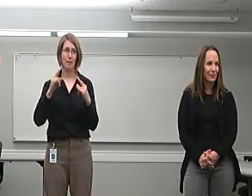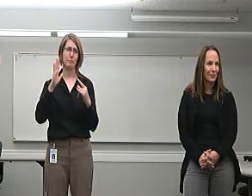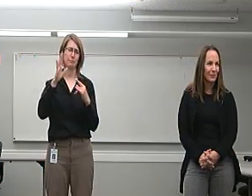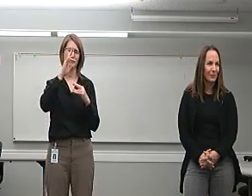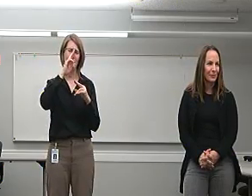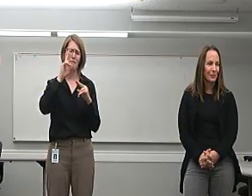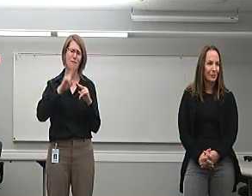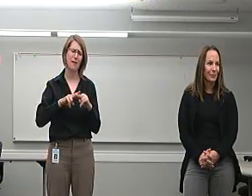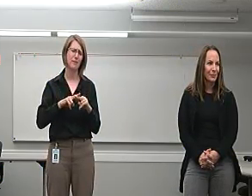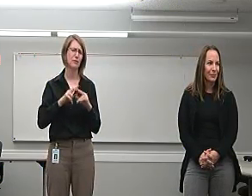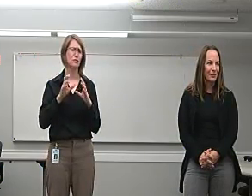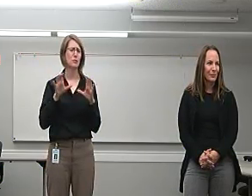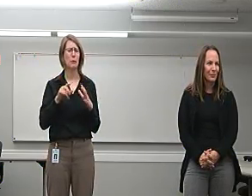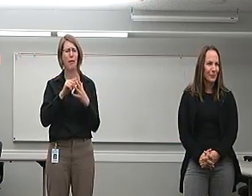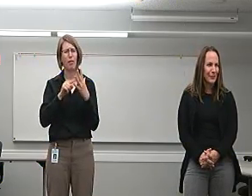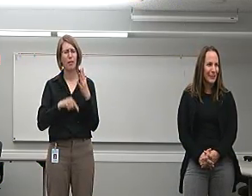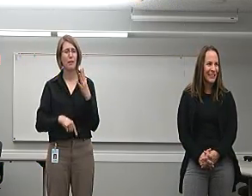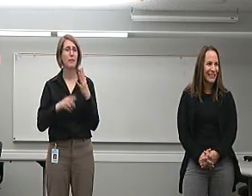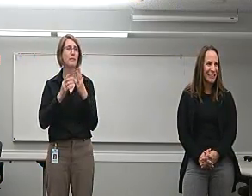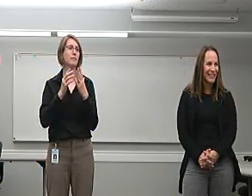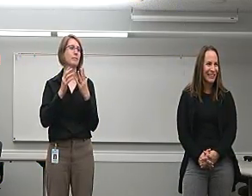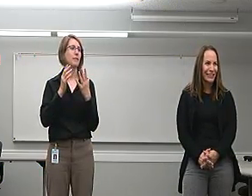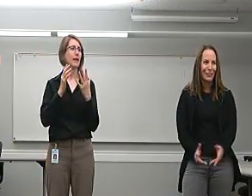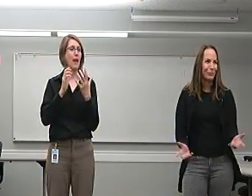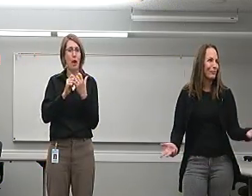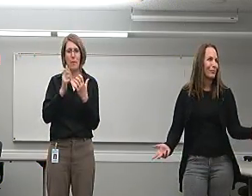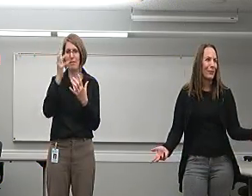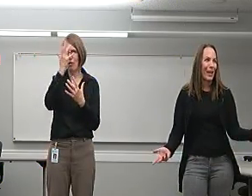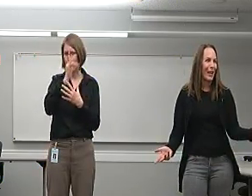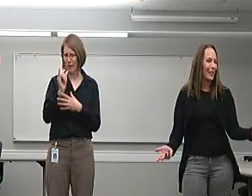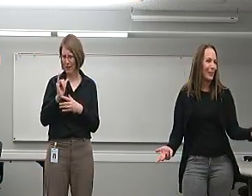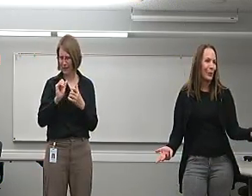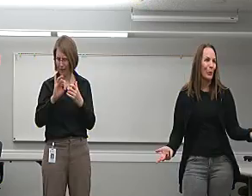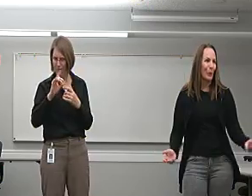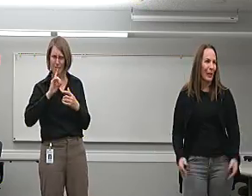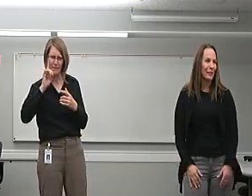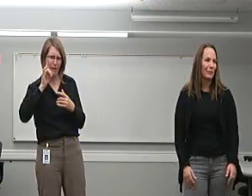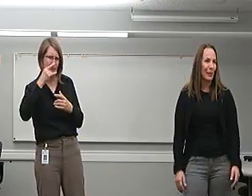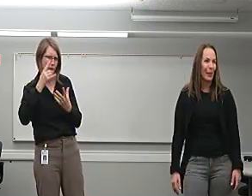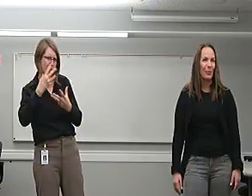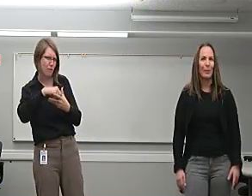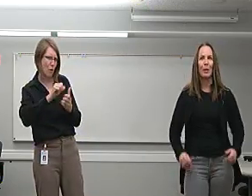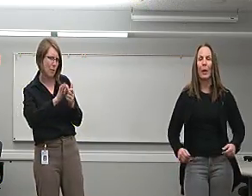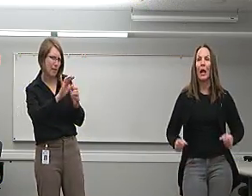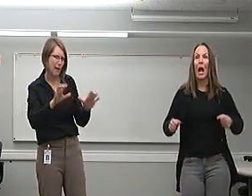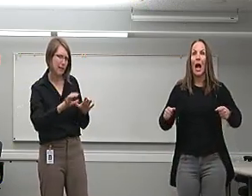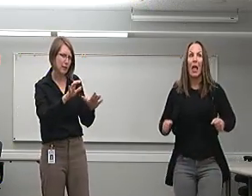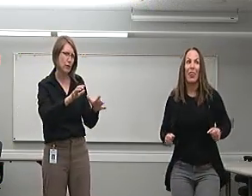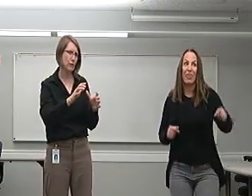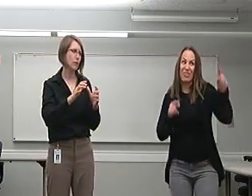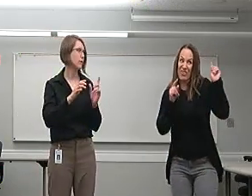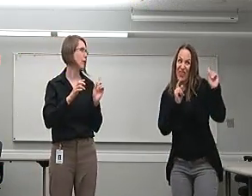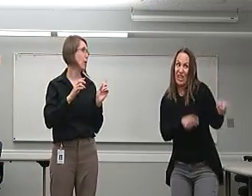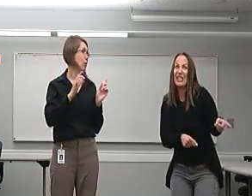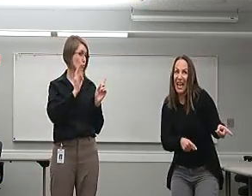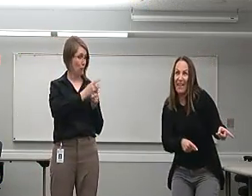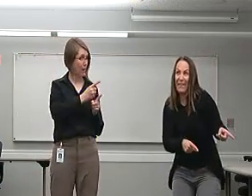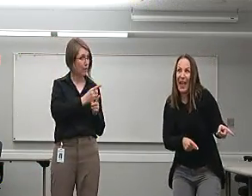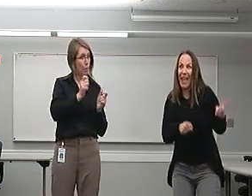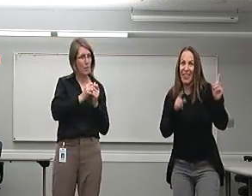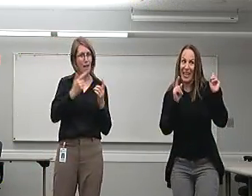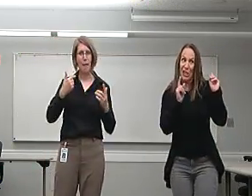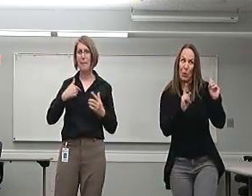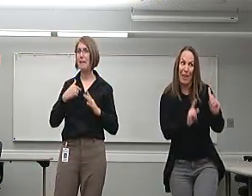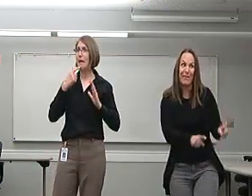how could this look to include a deaf child in these kinds of activities? Right? Without me going, they're deaf and they can do